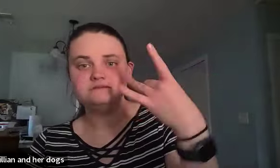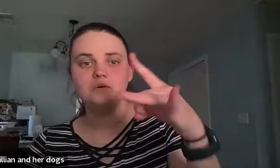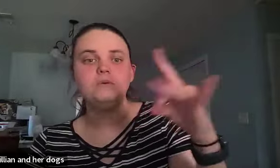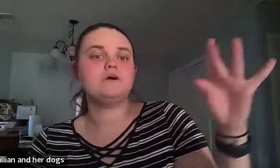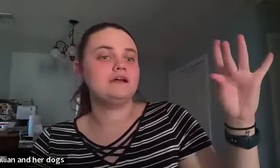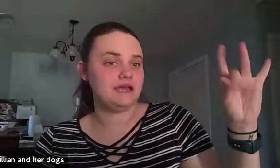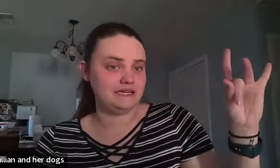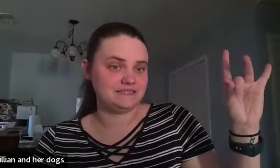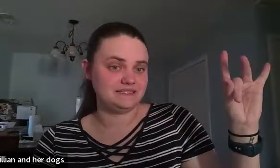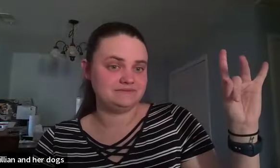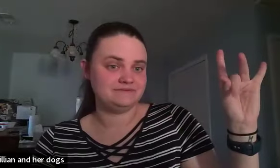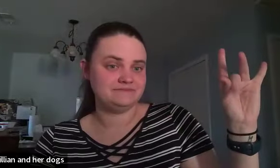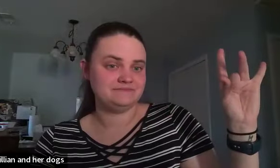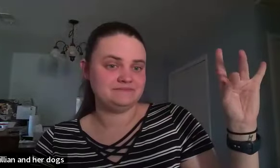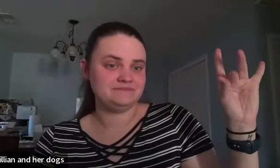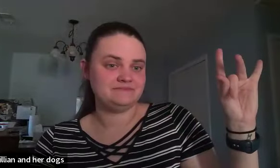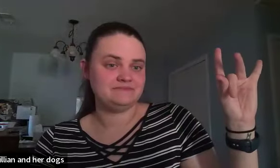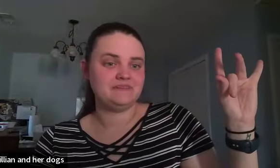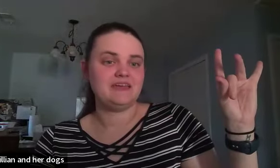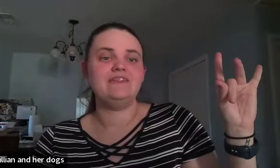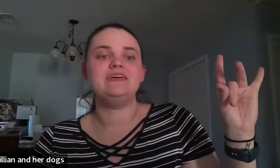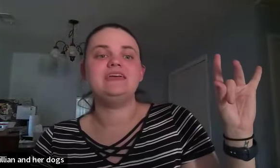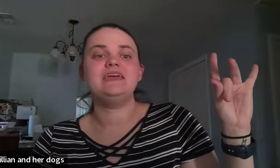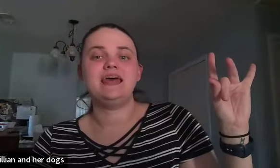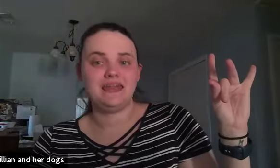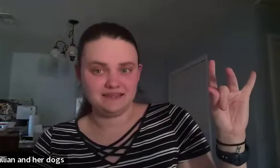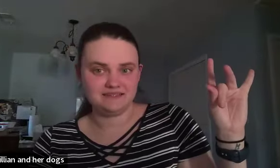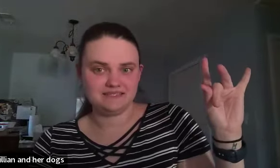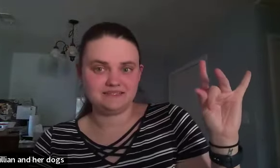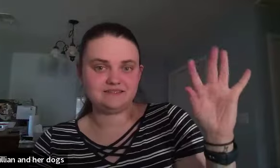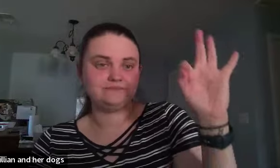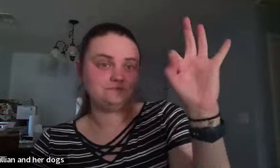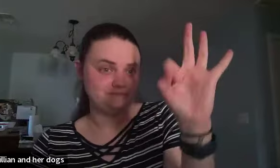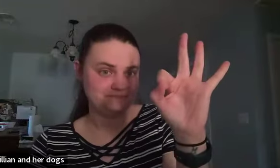18. Or 18. And then 19.